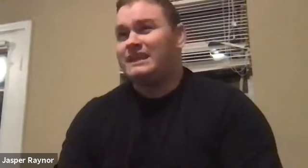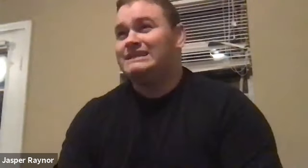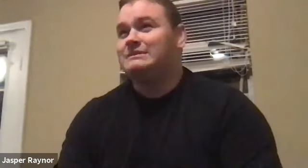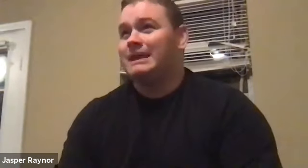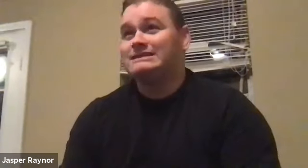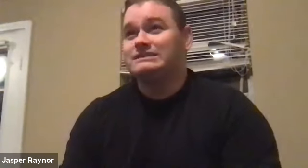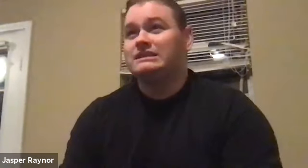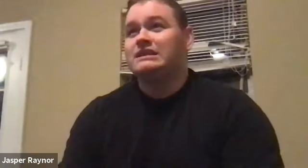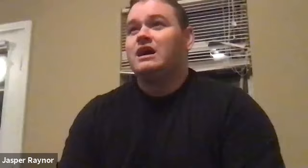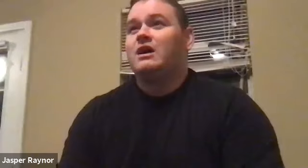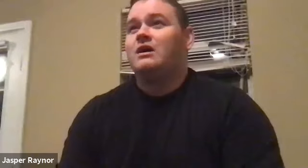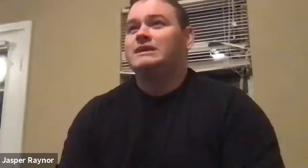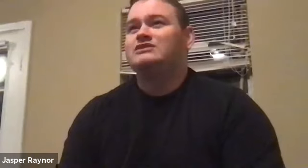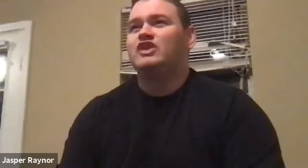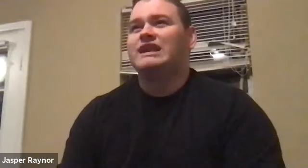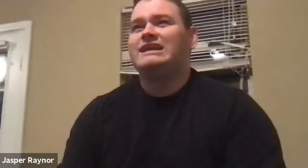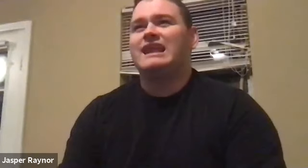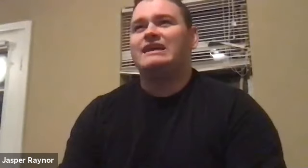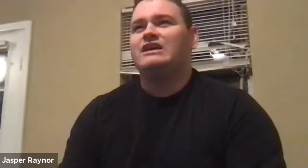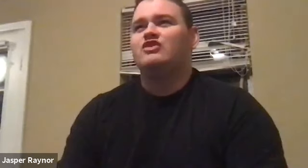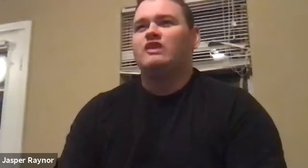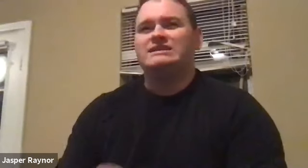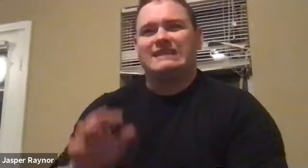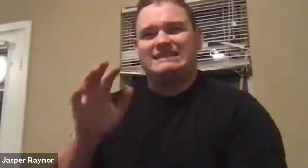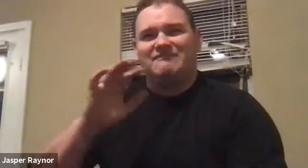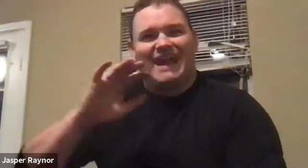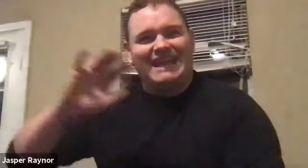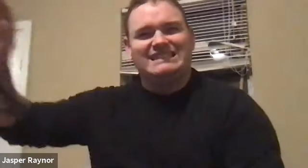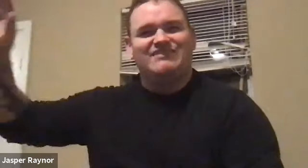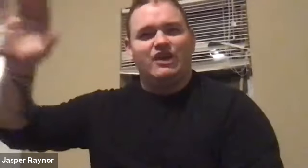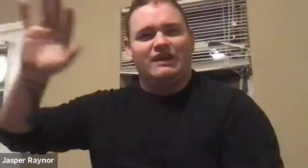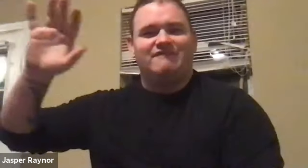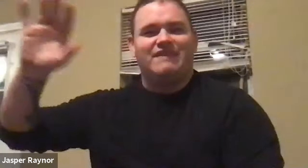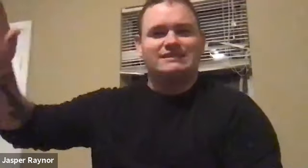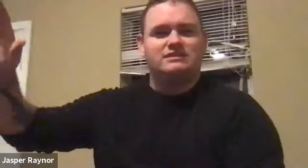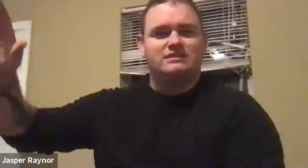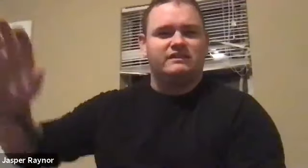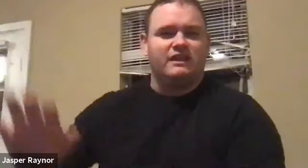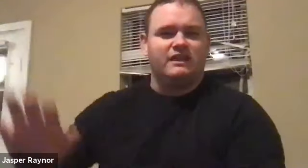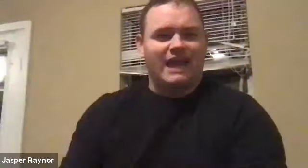He's amazing. He's really like he's advanced. He's very advanced